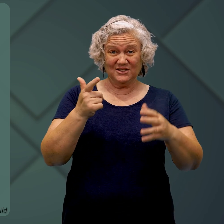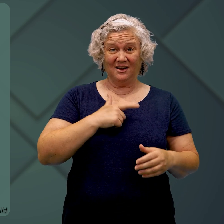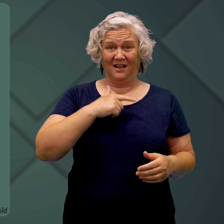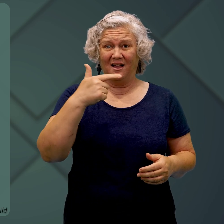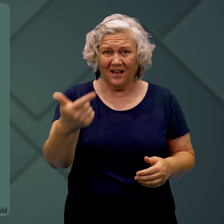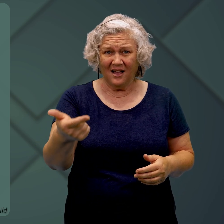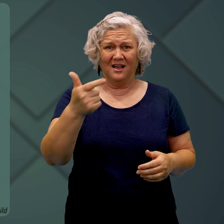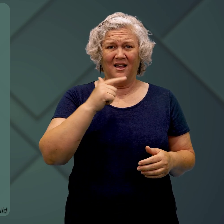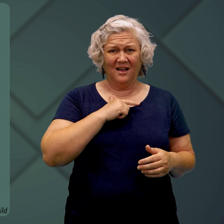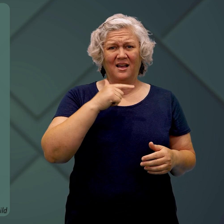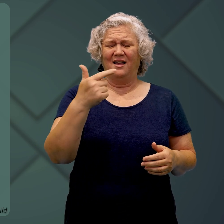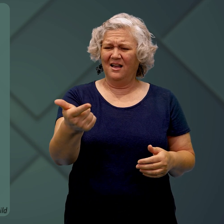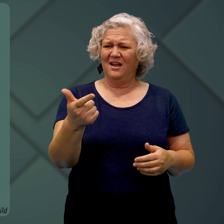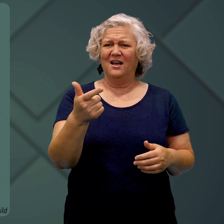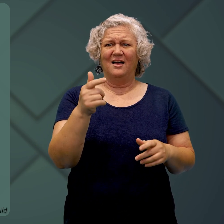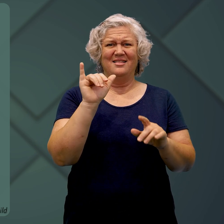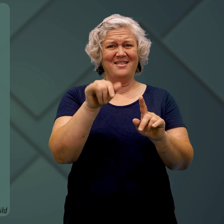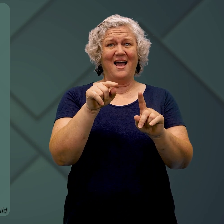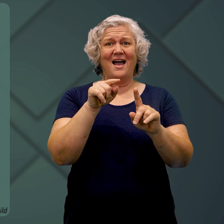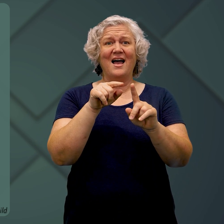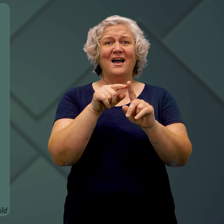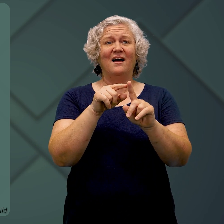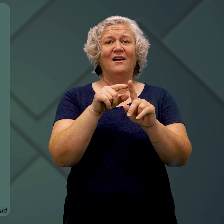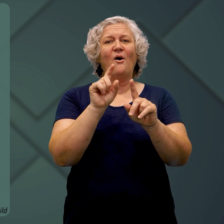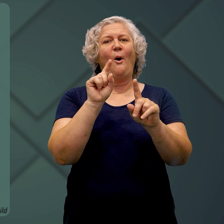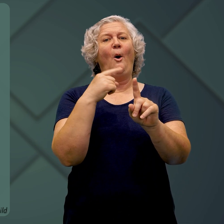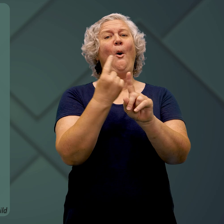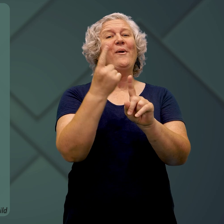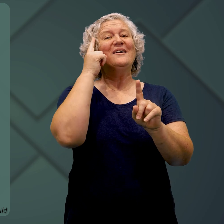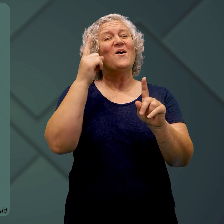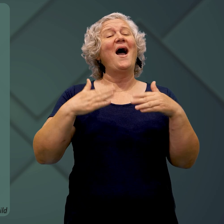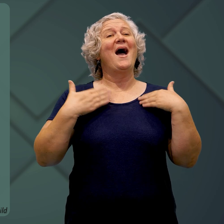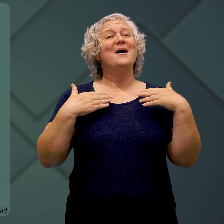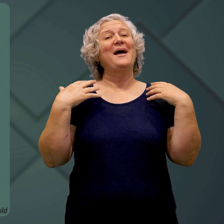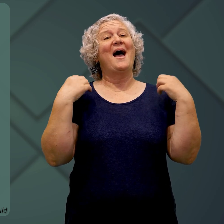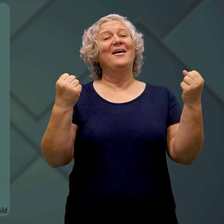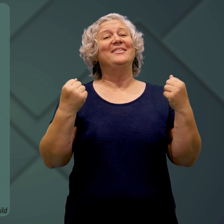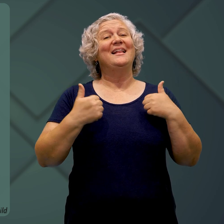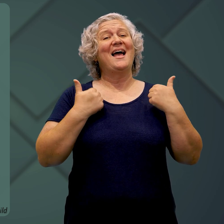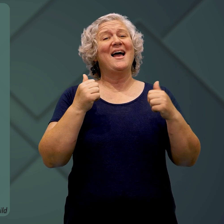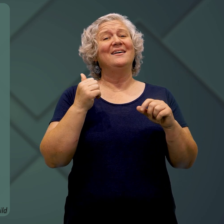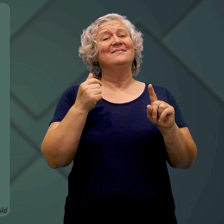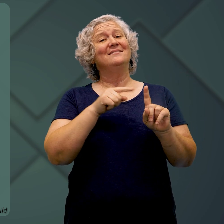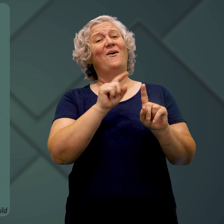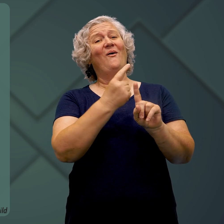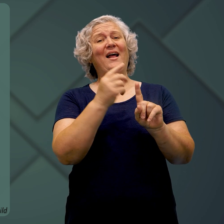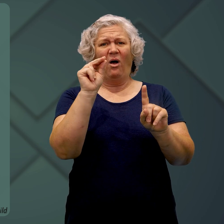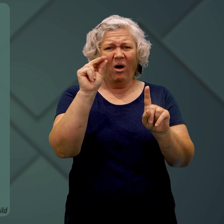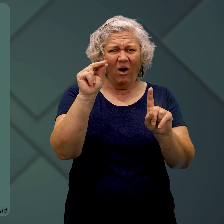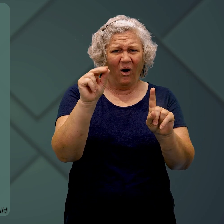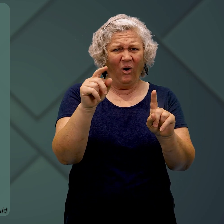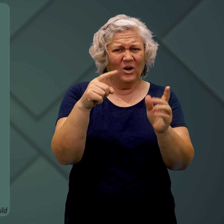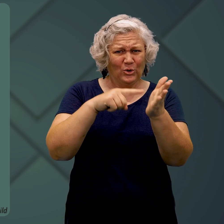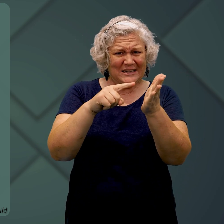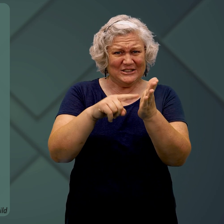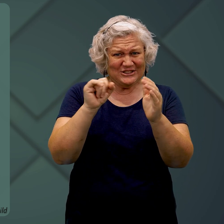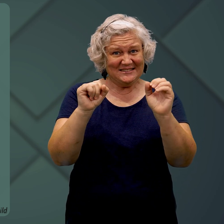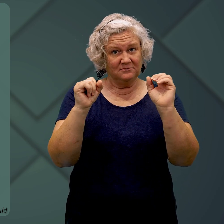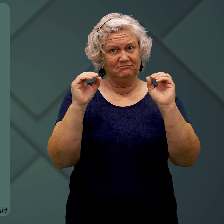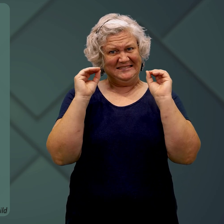Interaction and that serve and return is not only for a healthy and happy life, but